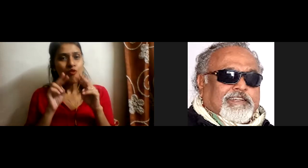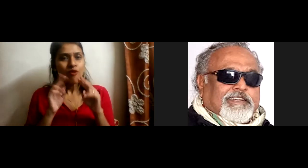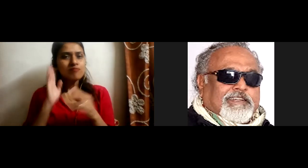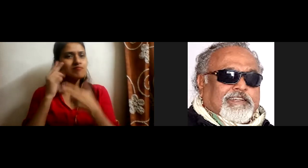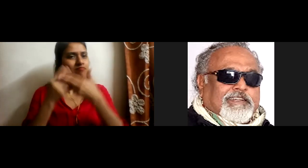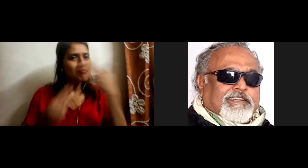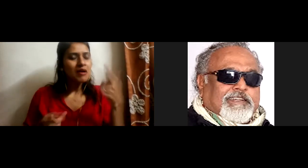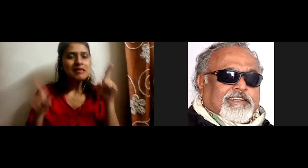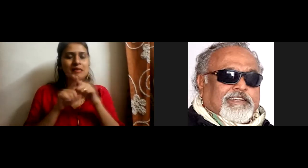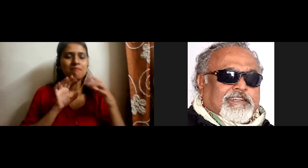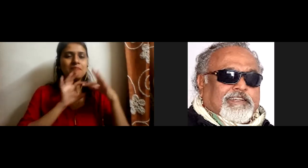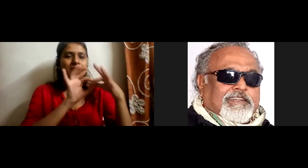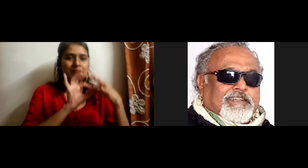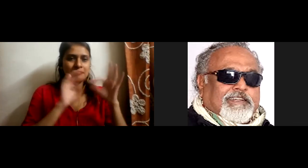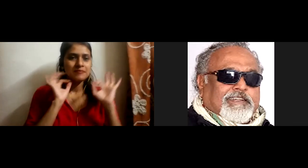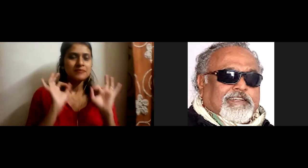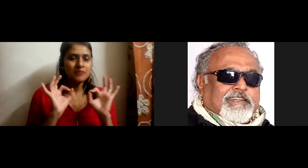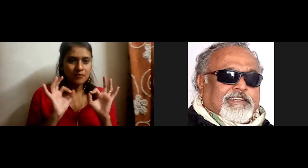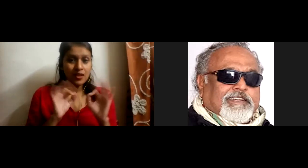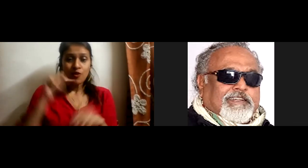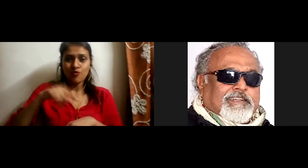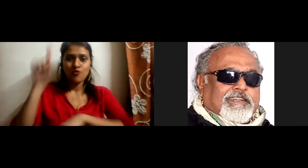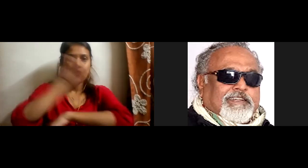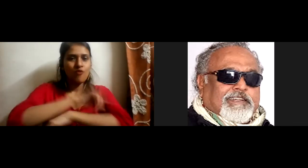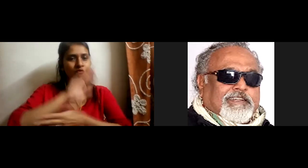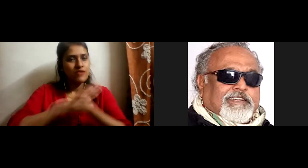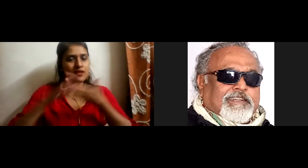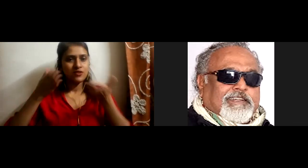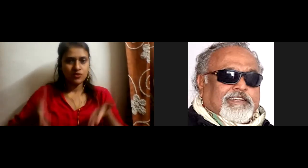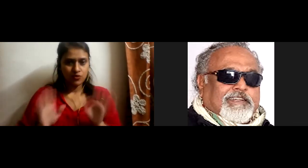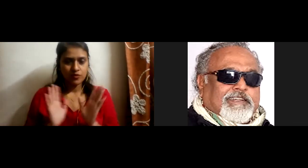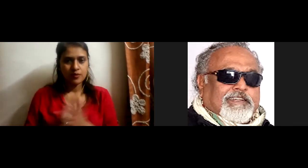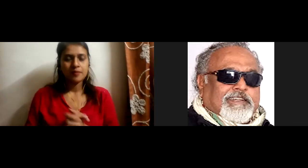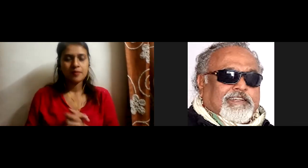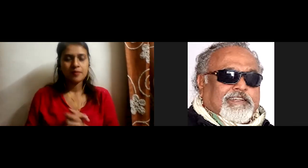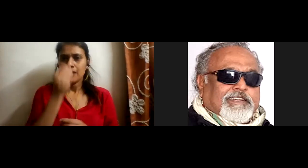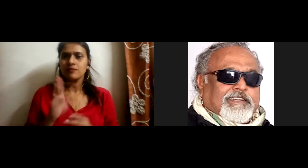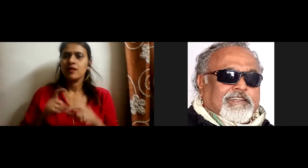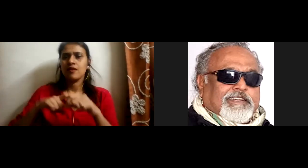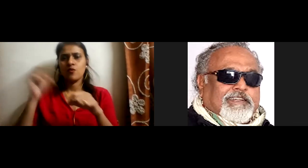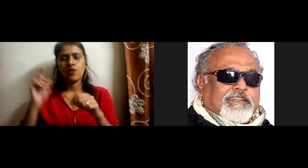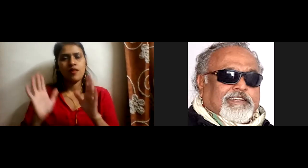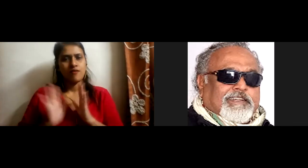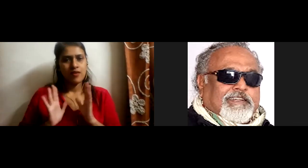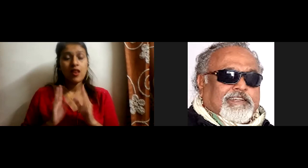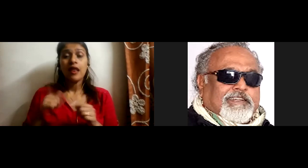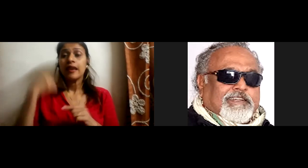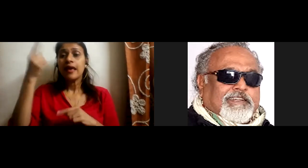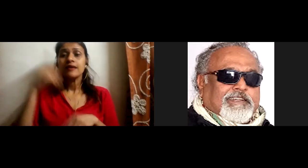you. So the session for today ends here on this note. Please feel free to leave the meeting. Information regarding the next lecture will be intimated